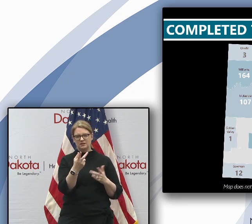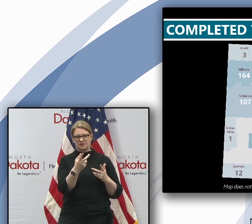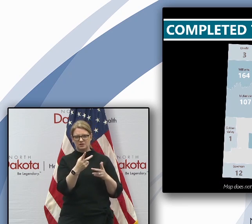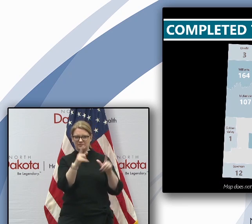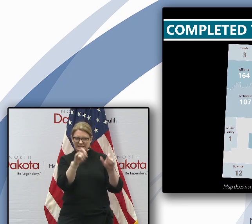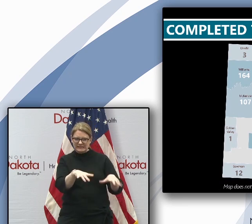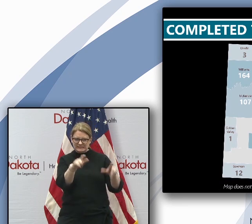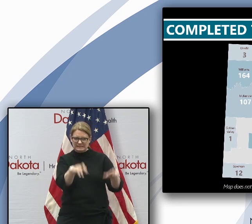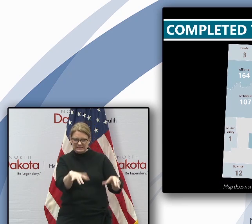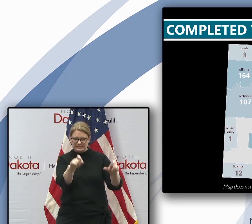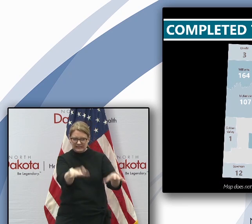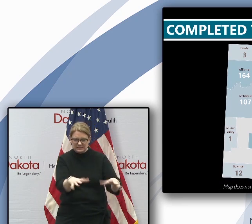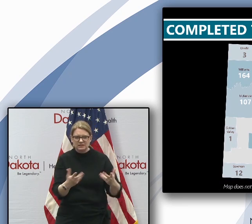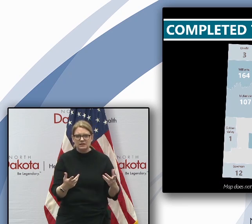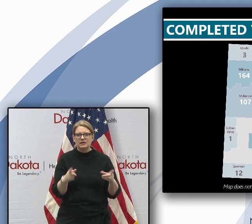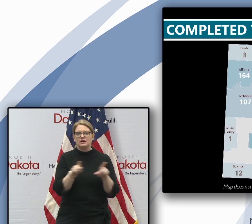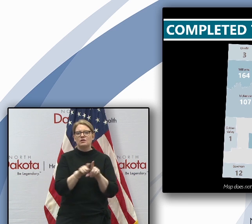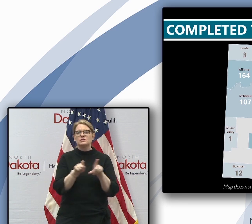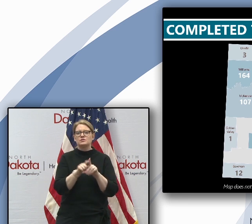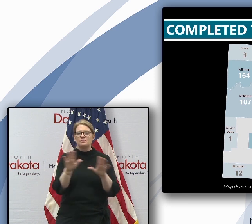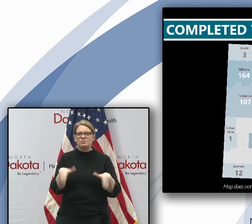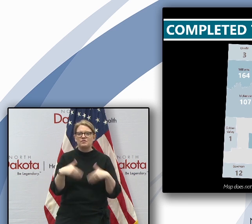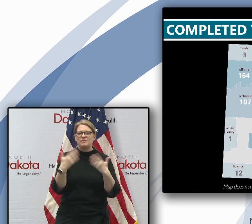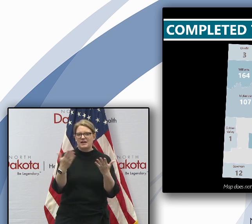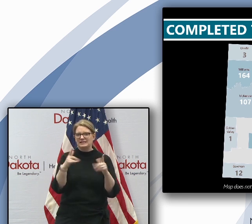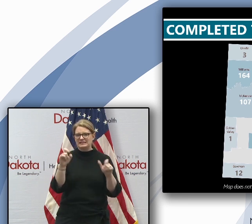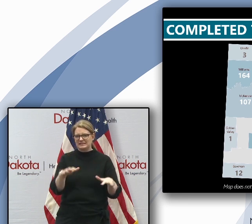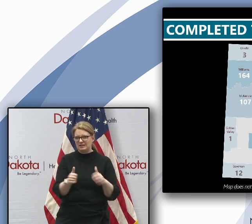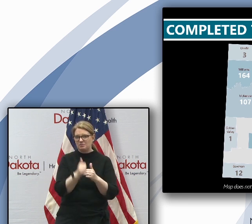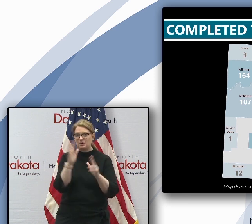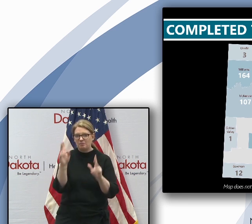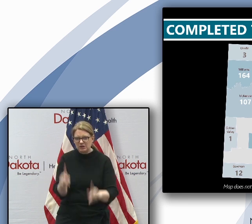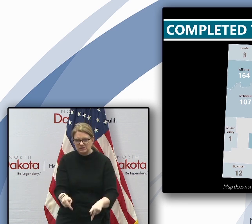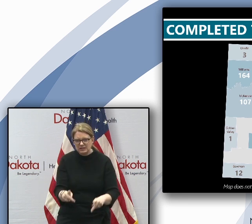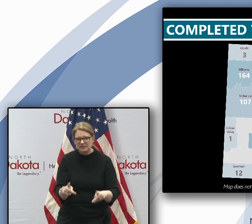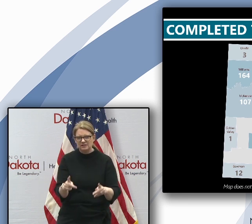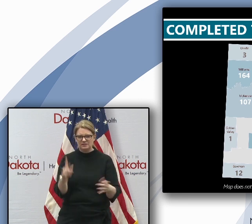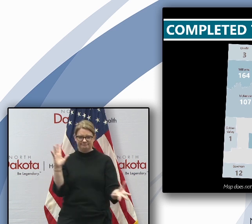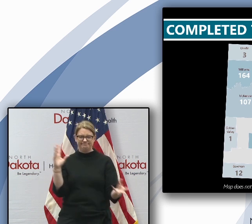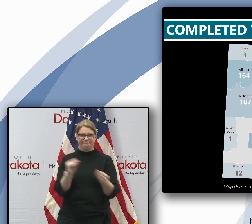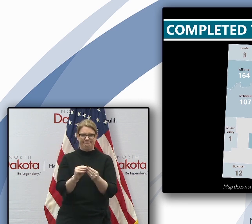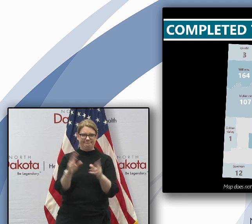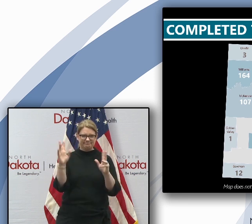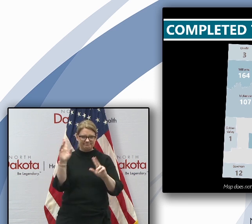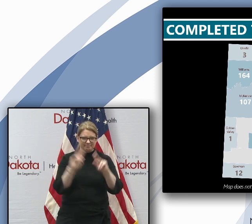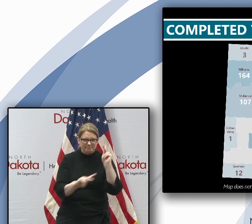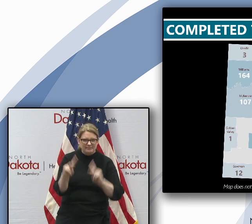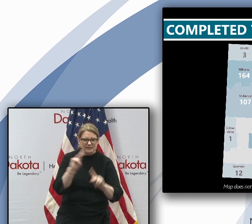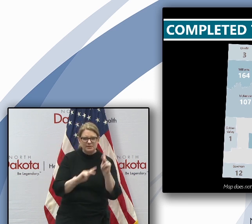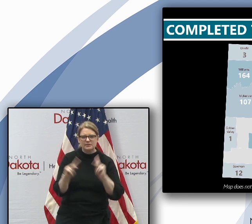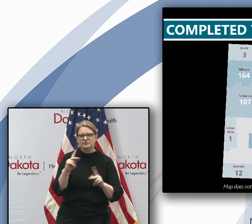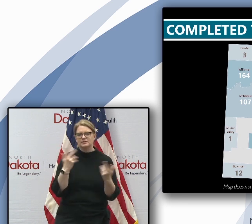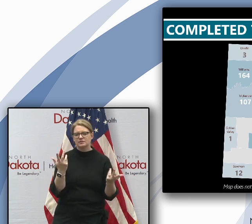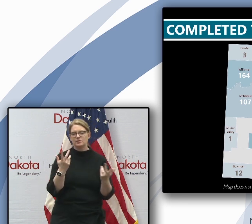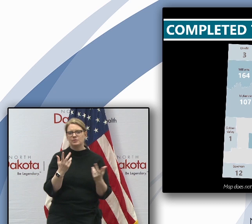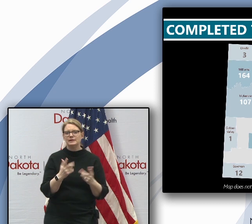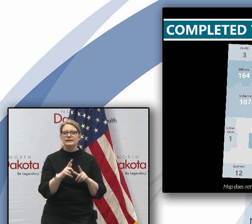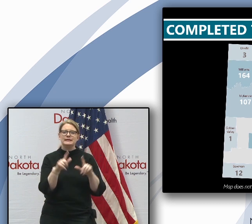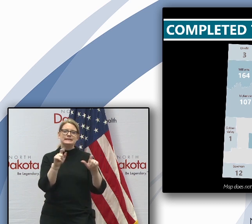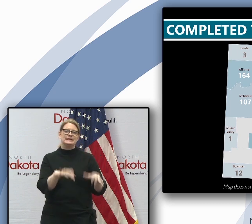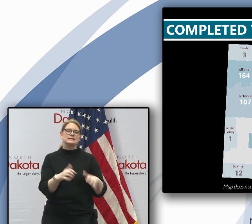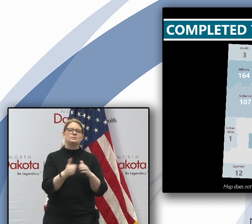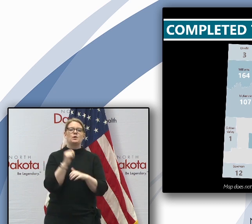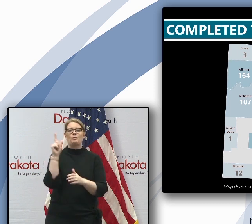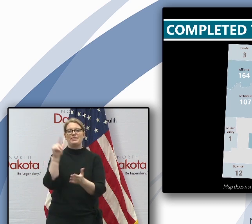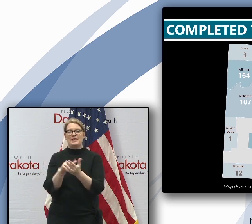provide going forward some data on testing per capita. But while these may seem weighted to the metro areas on a test per 1,000 people,